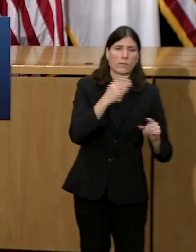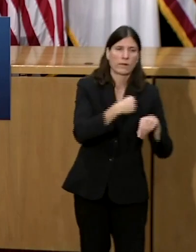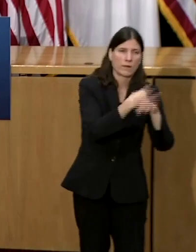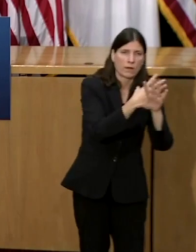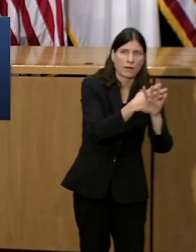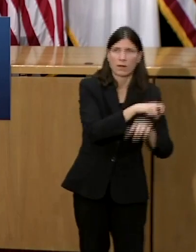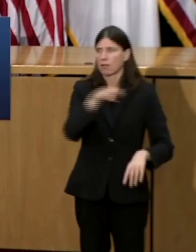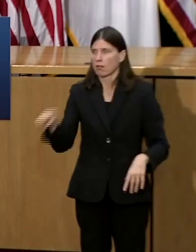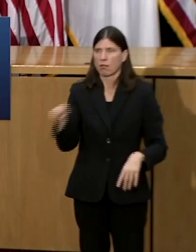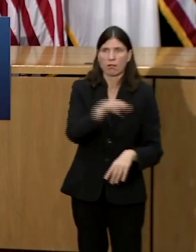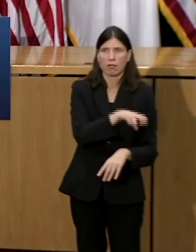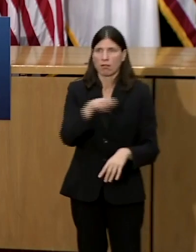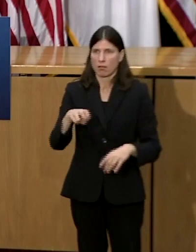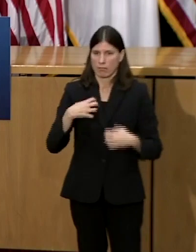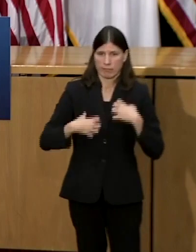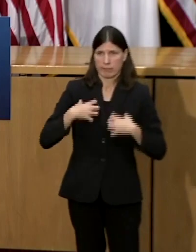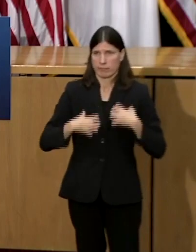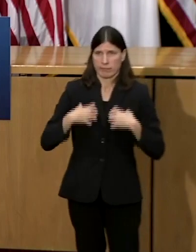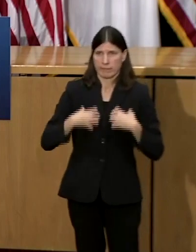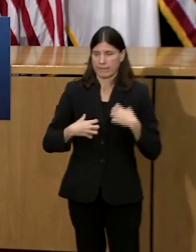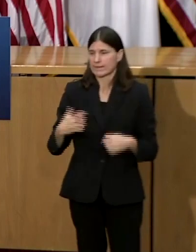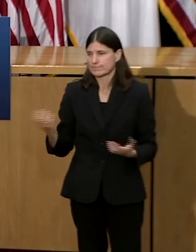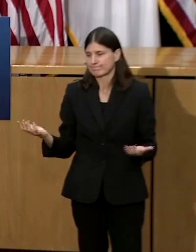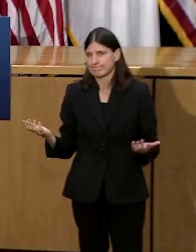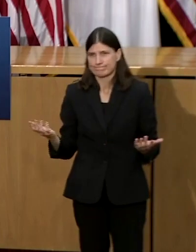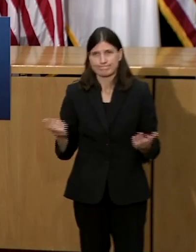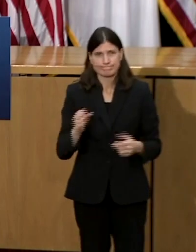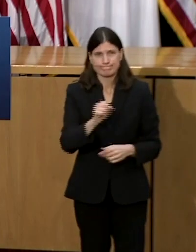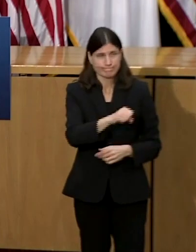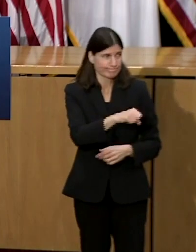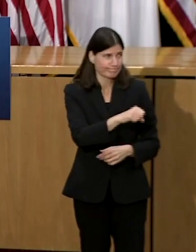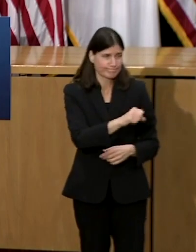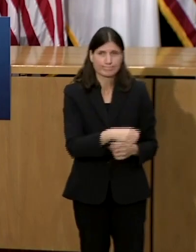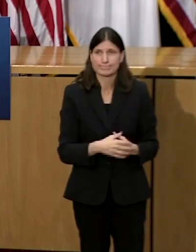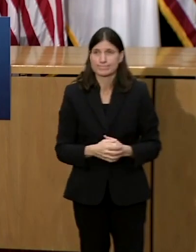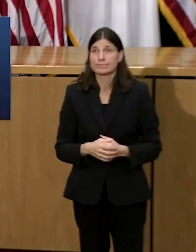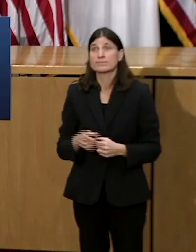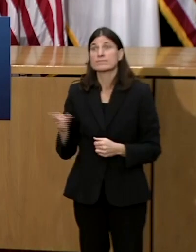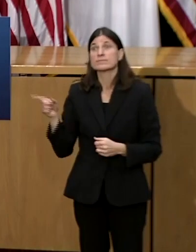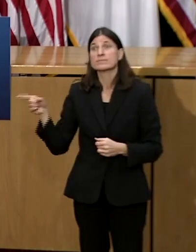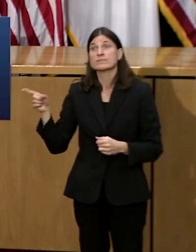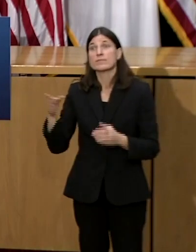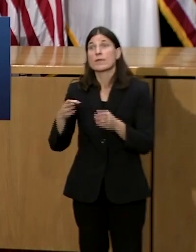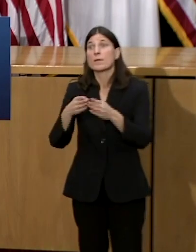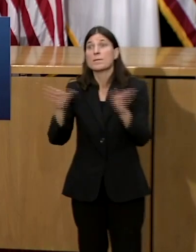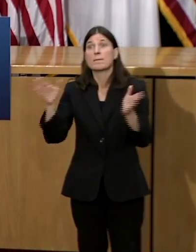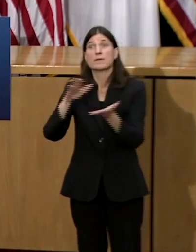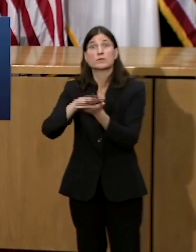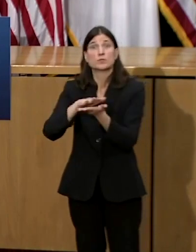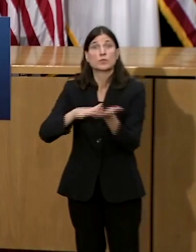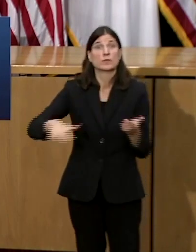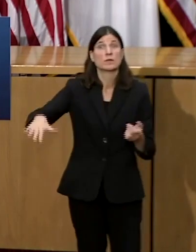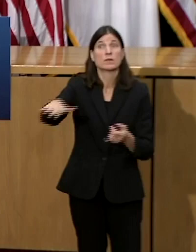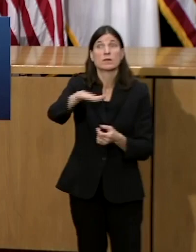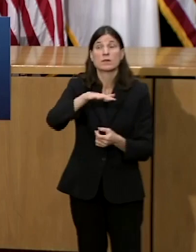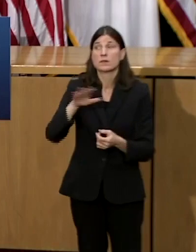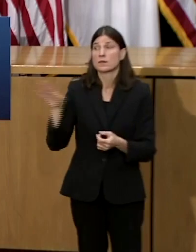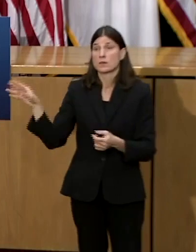as a collaborative of special ed schools in our community, and I have seen some of those